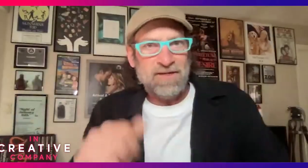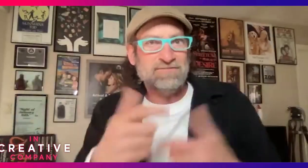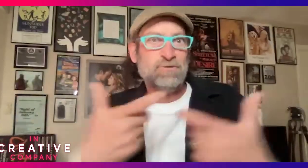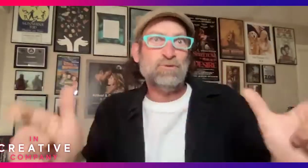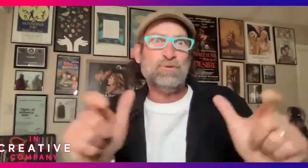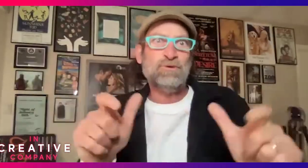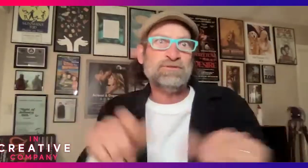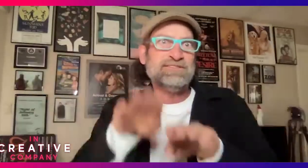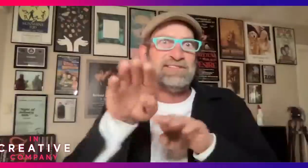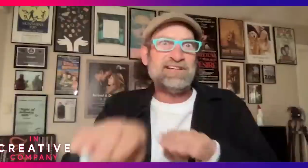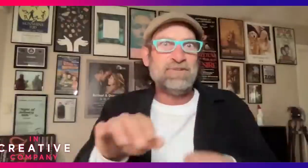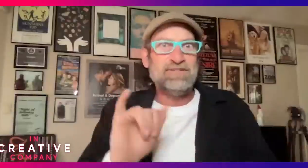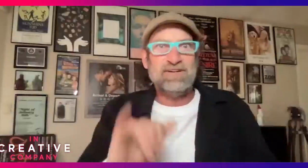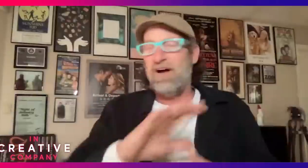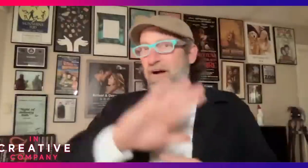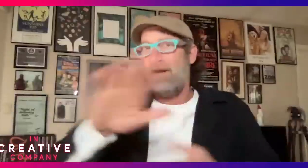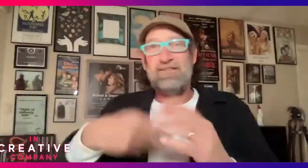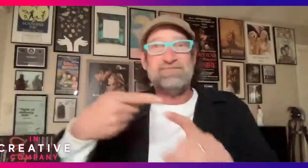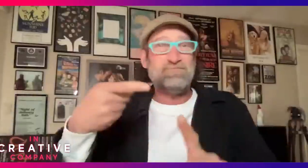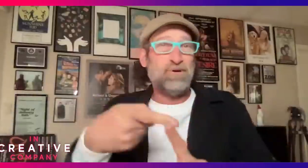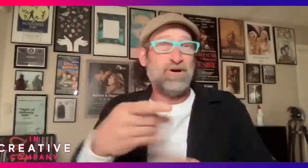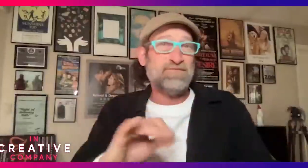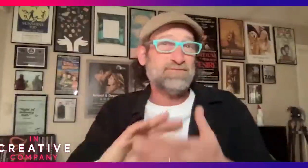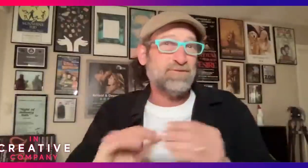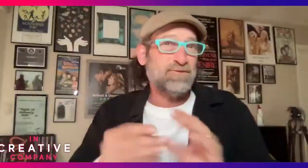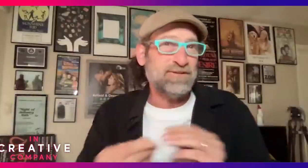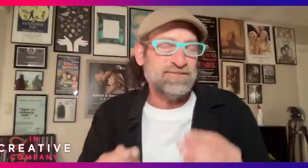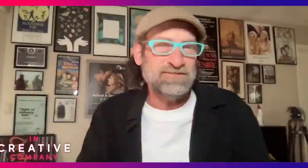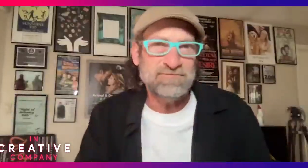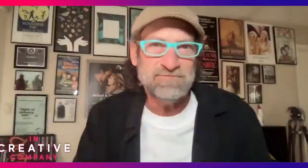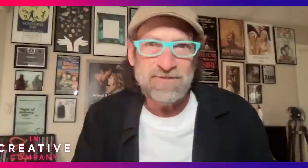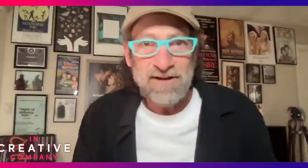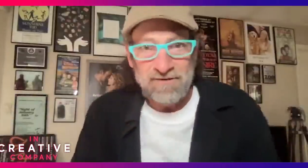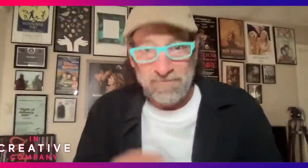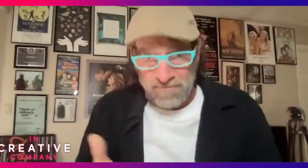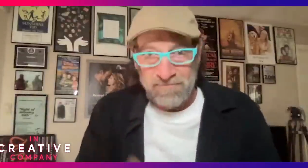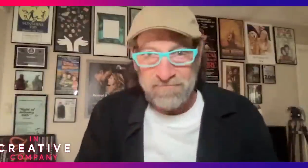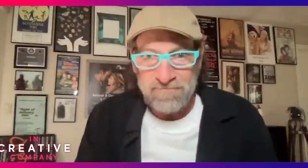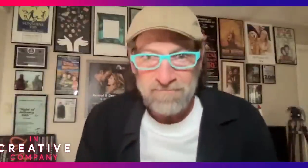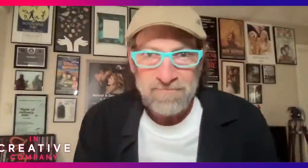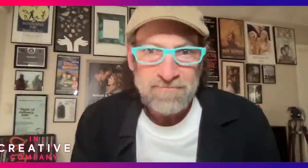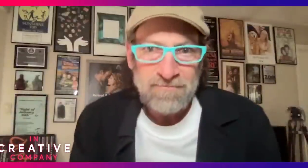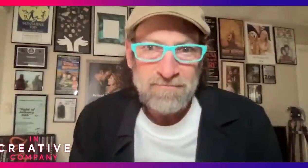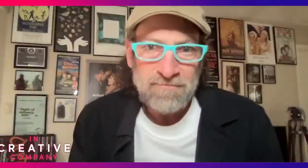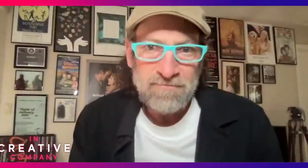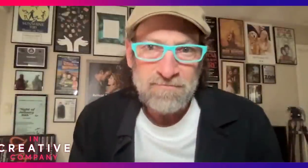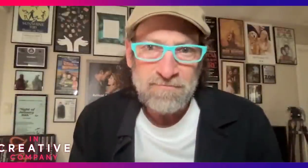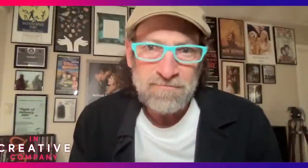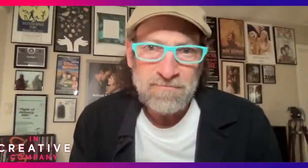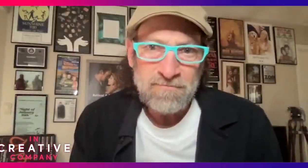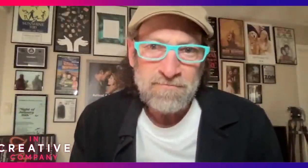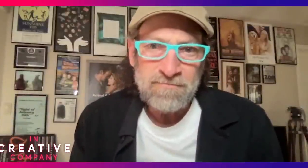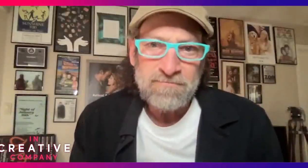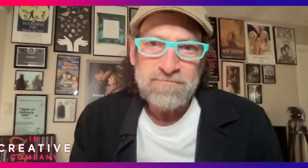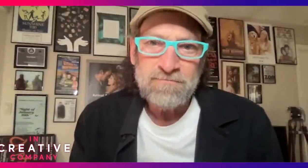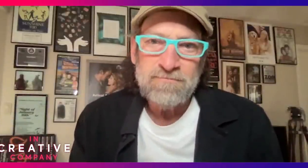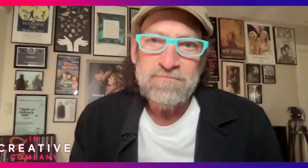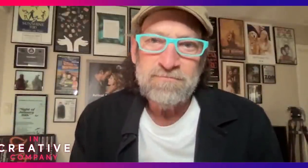when Ruby leaves the situation, the communication shifts. And that is one of the important points of our